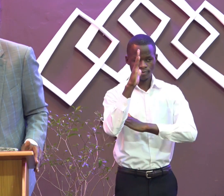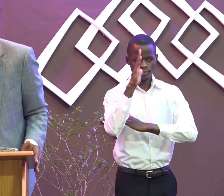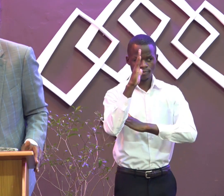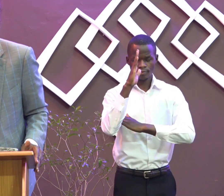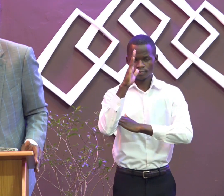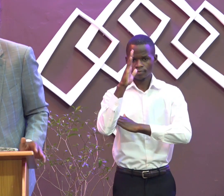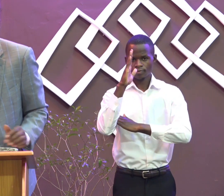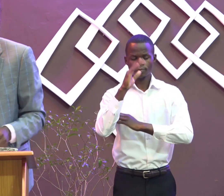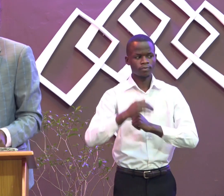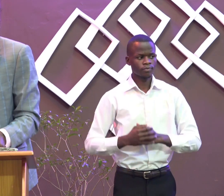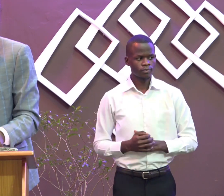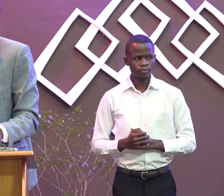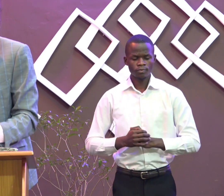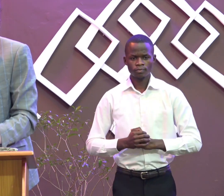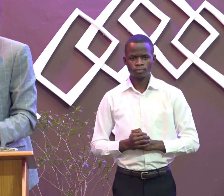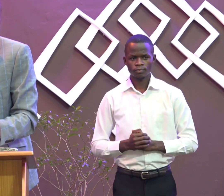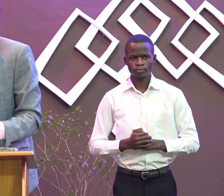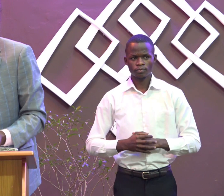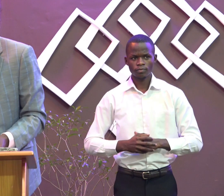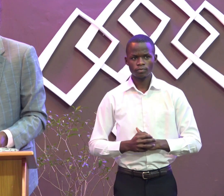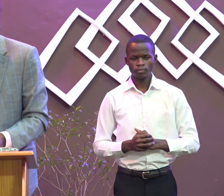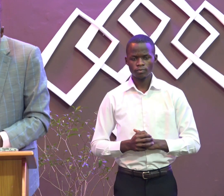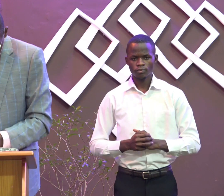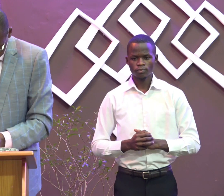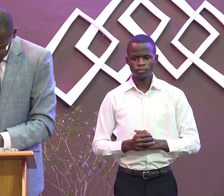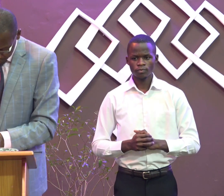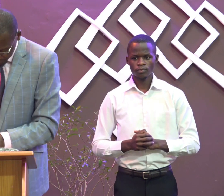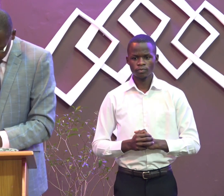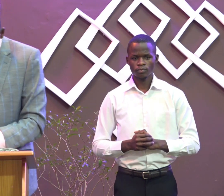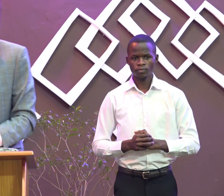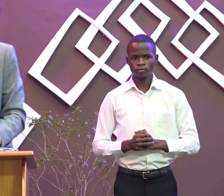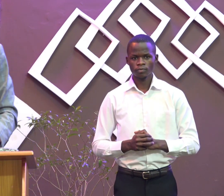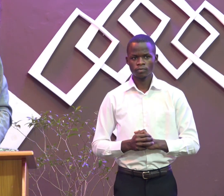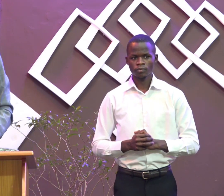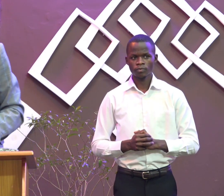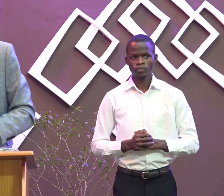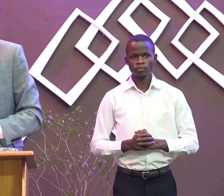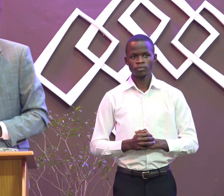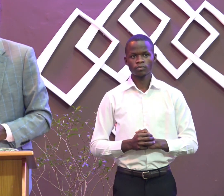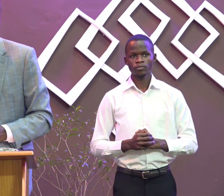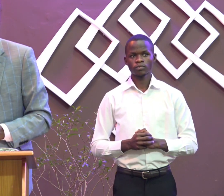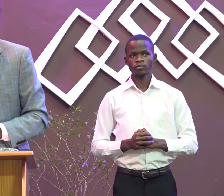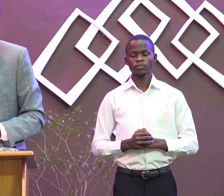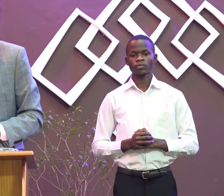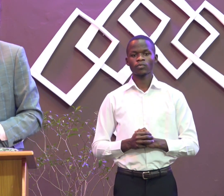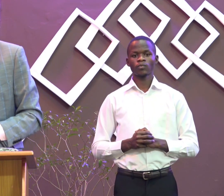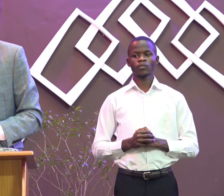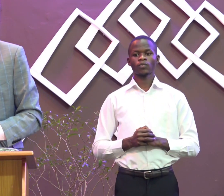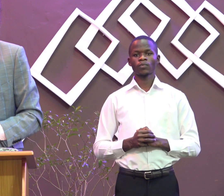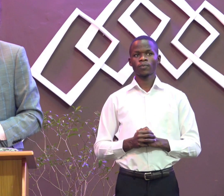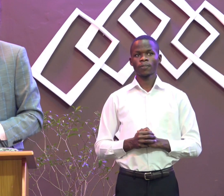Ecclesiastes 8 verse 2. I say, keep the king's command because of God's oath to him.